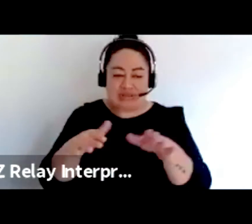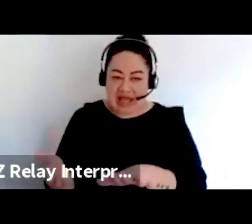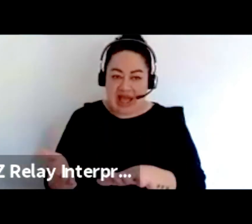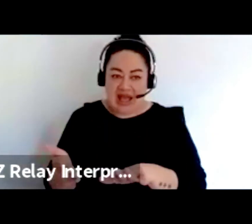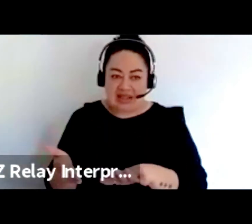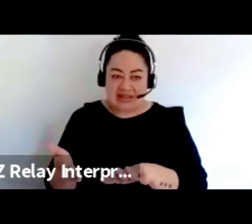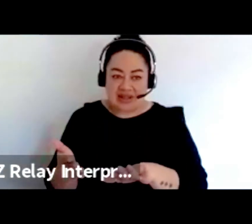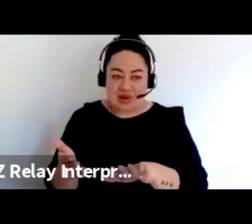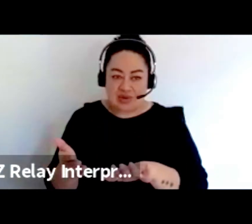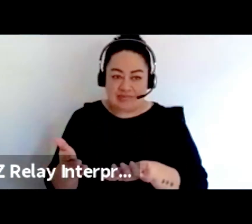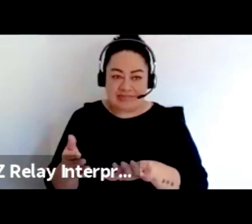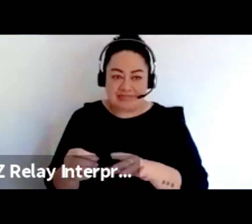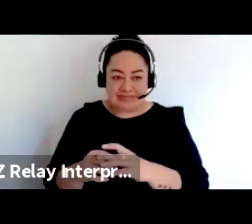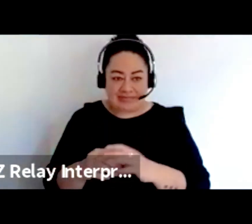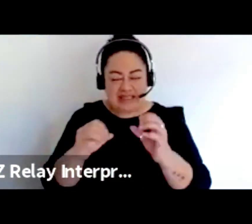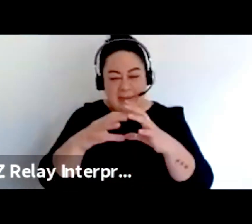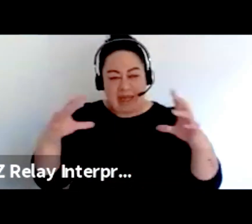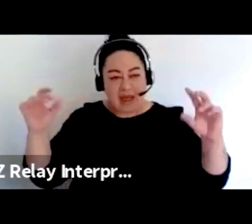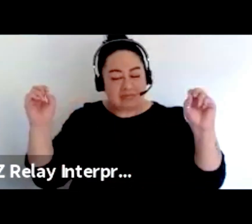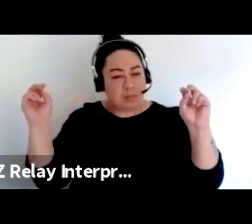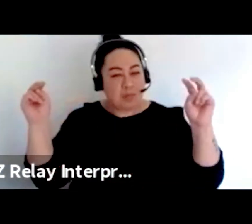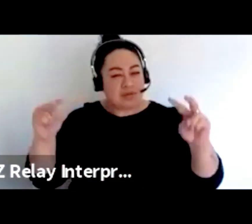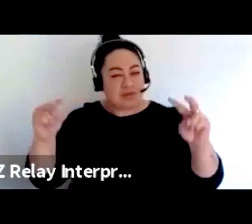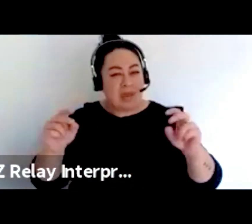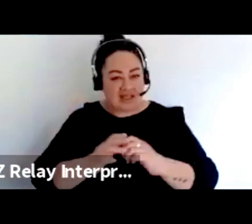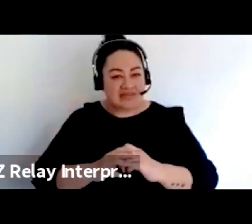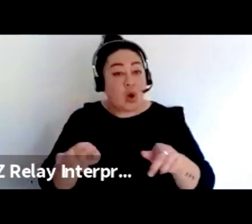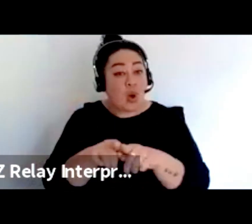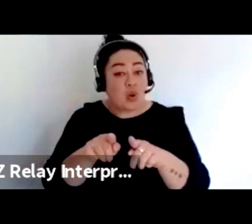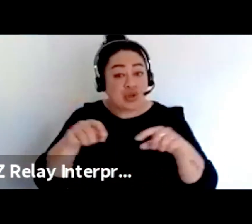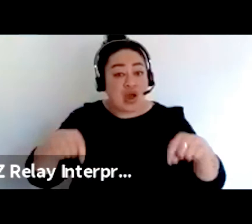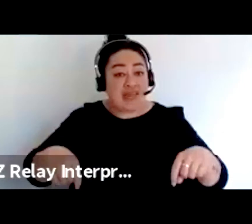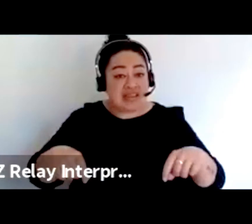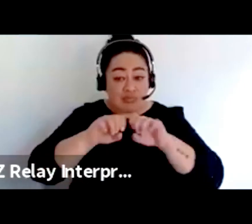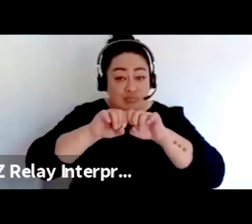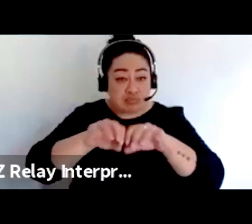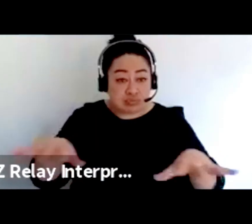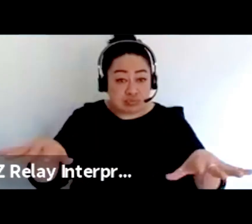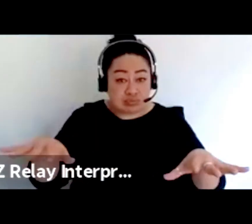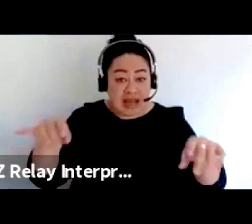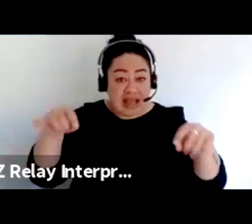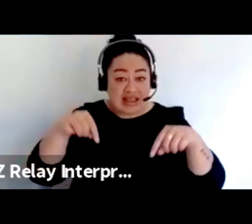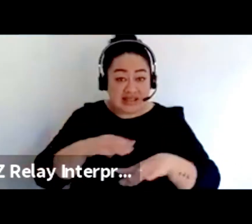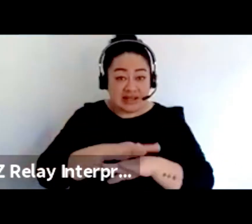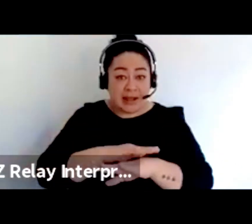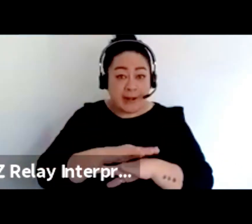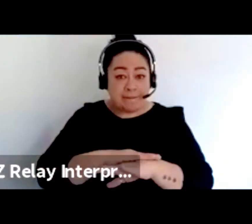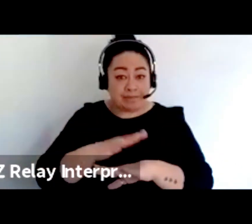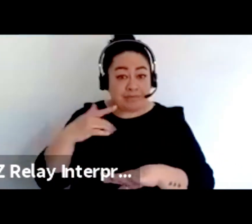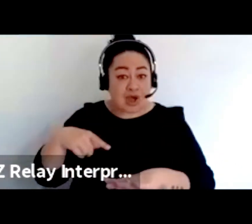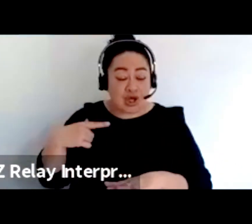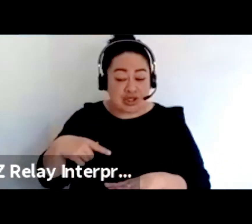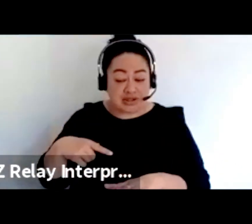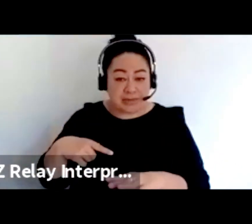as well. Also, on this outbreak, because in